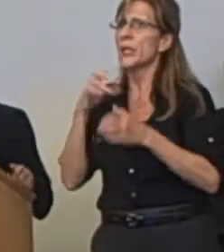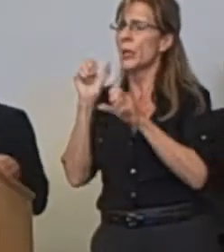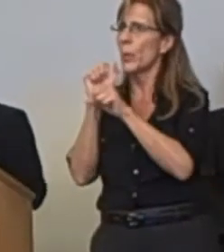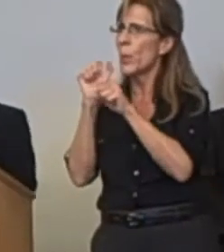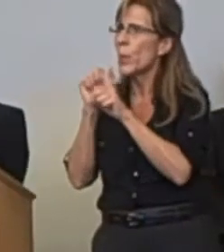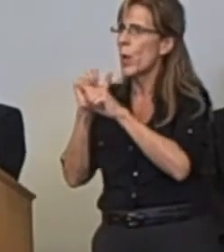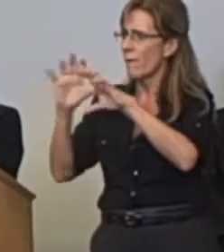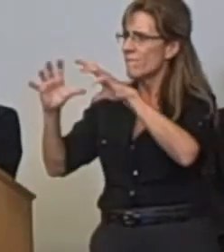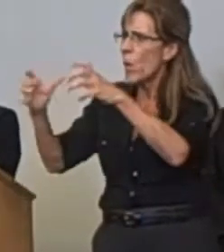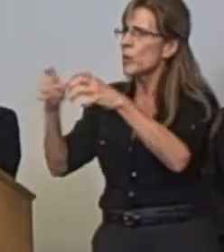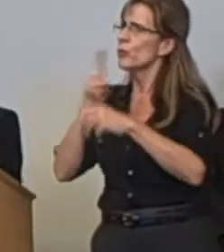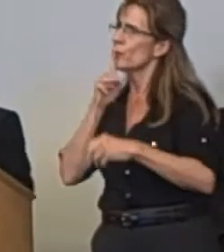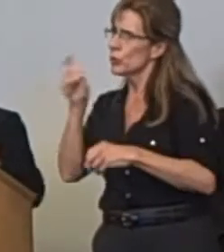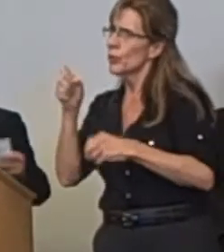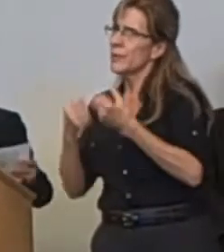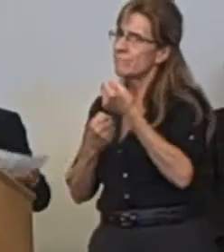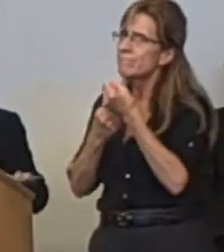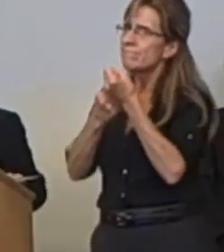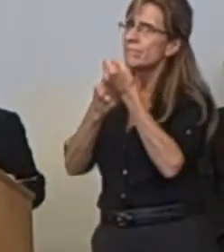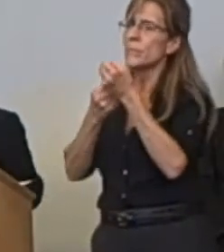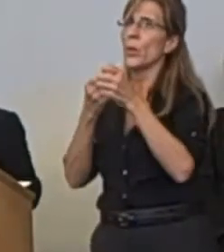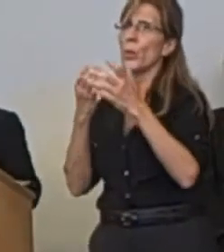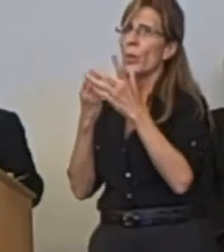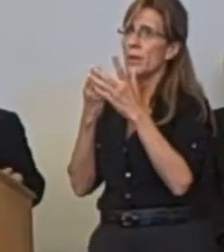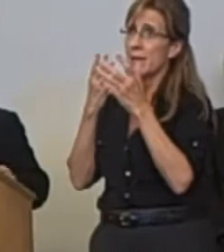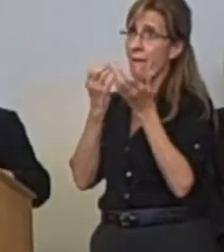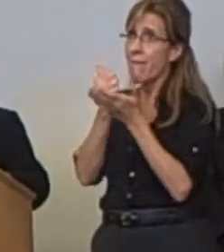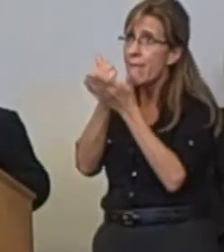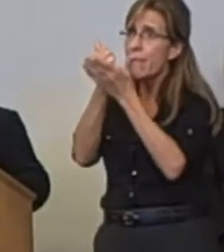ensure that students get through to graduation.